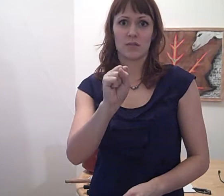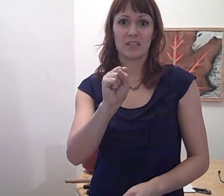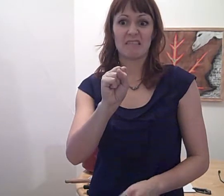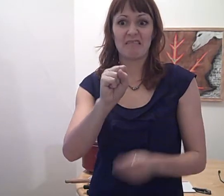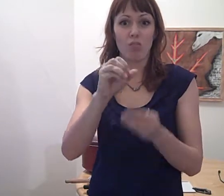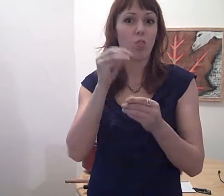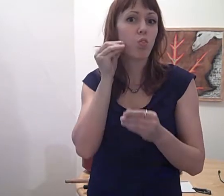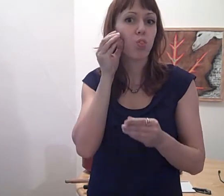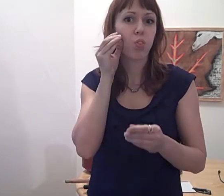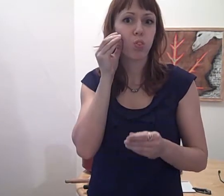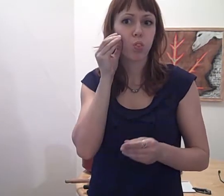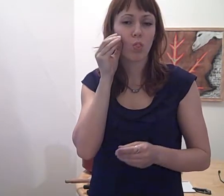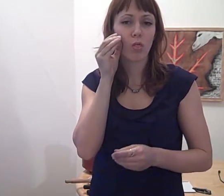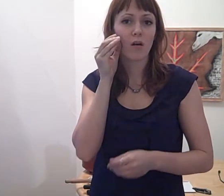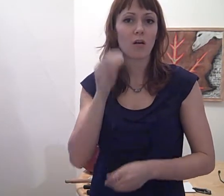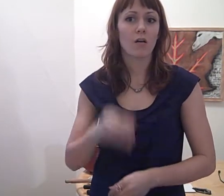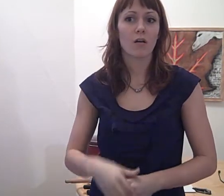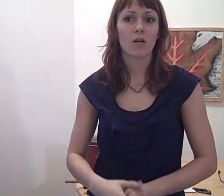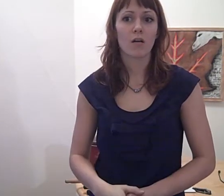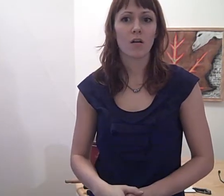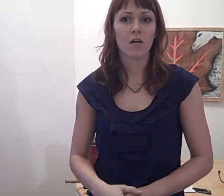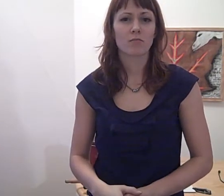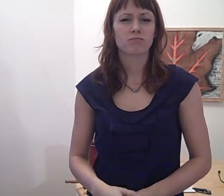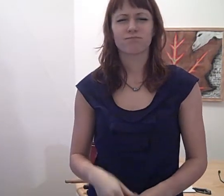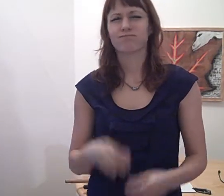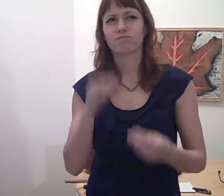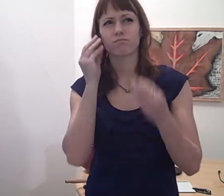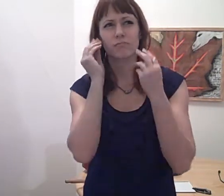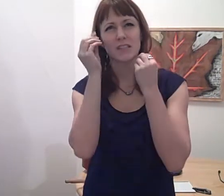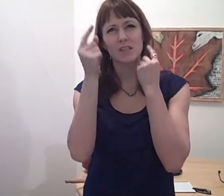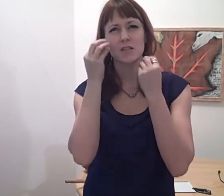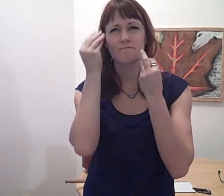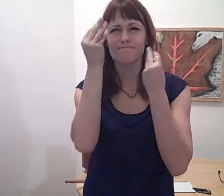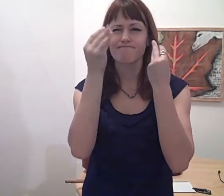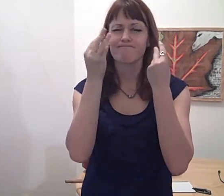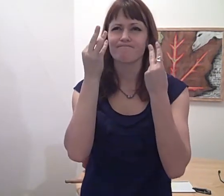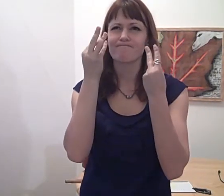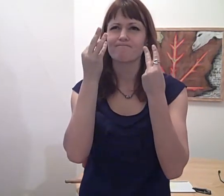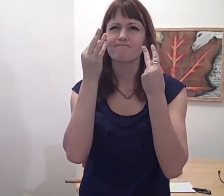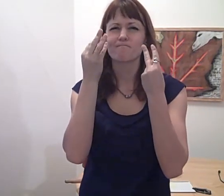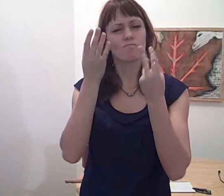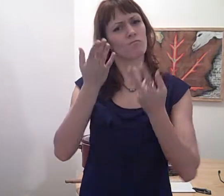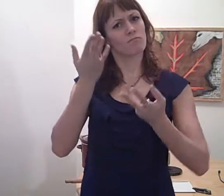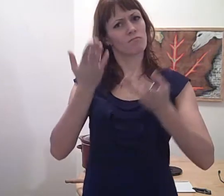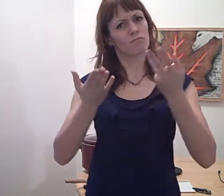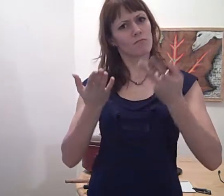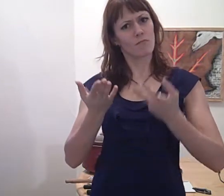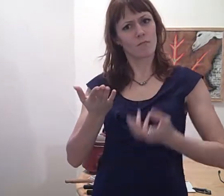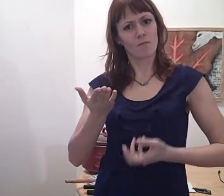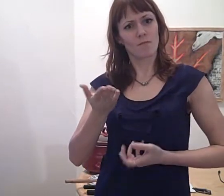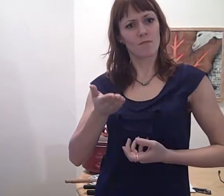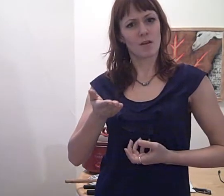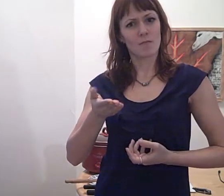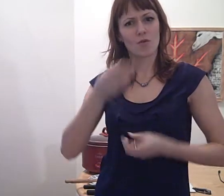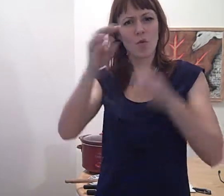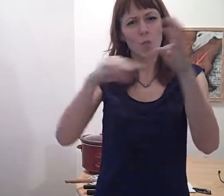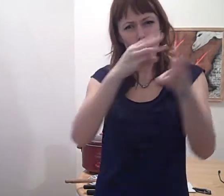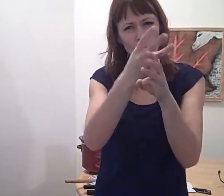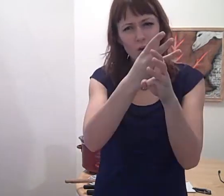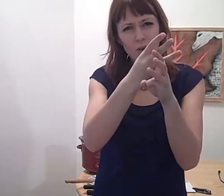the answer to some of our biggest problems could be found in the smallest of places, where the difference between what is valuable